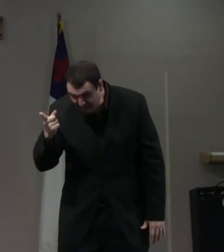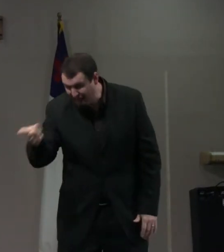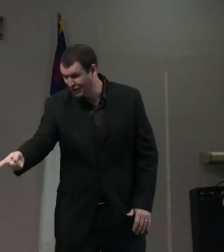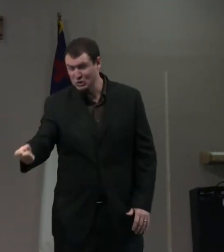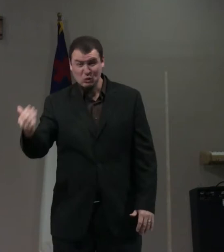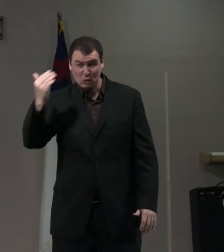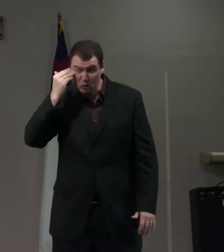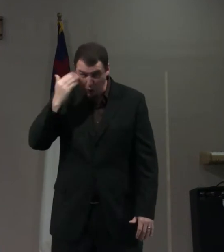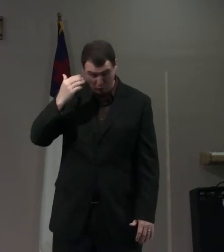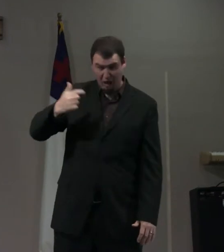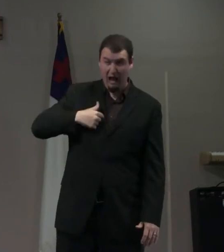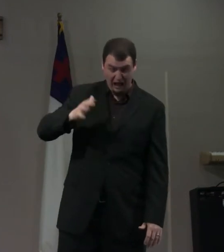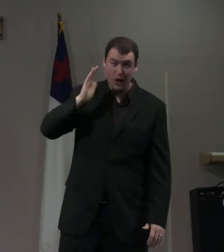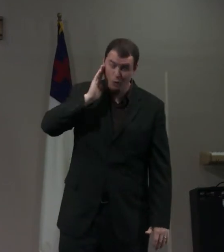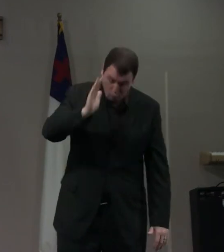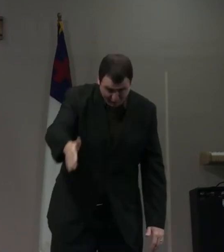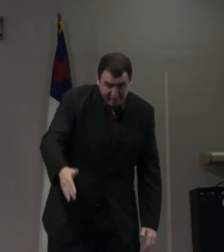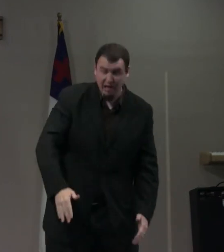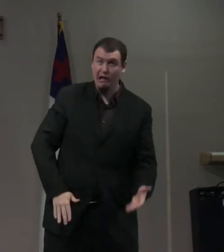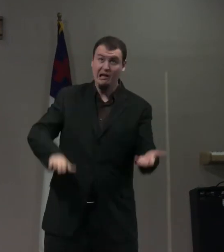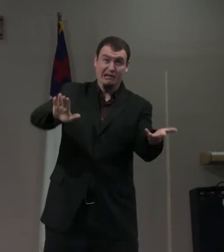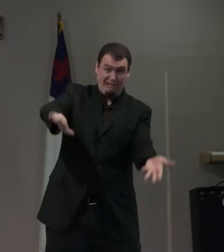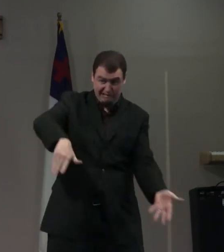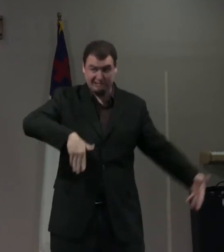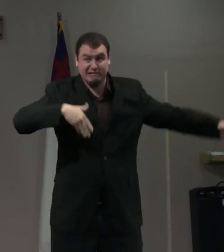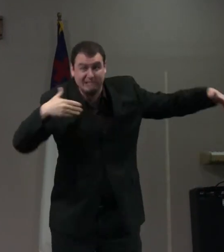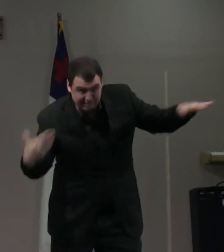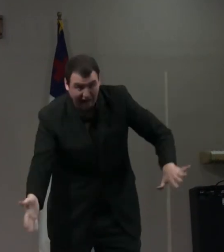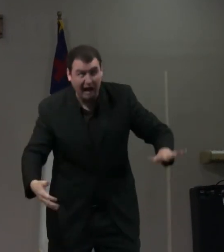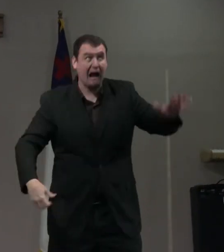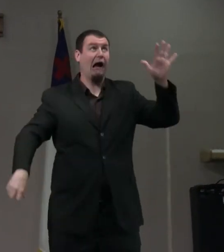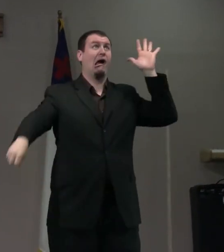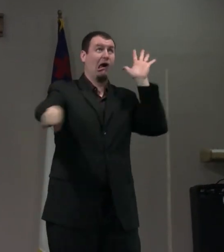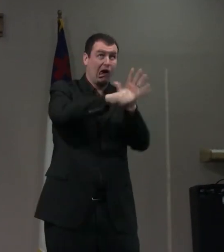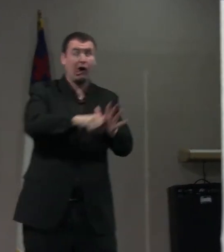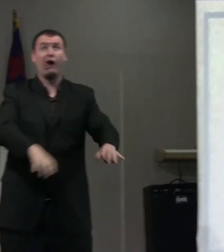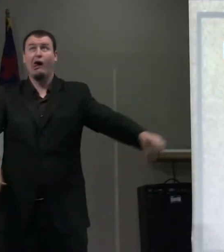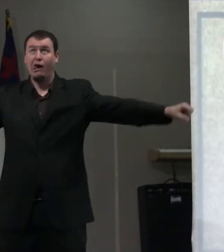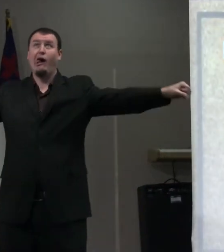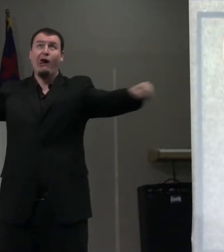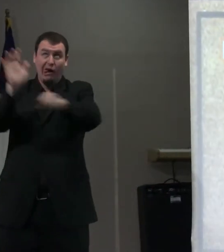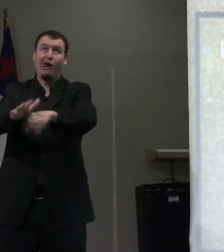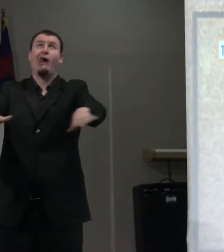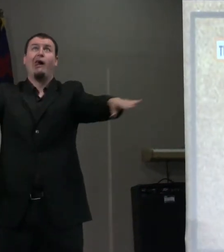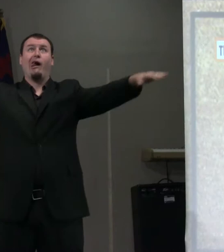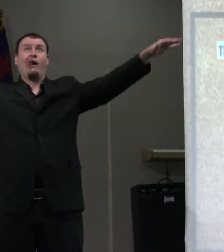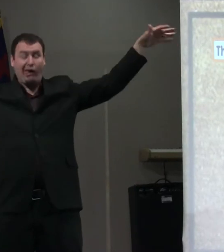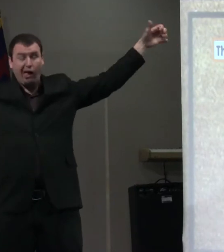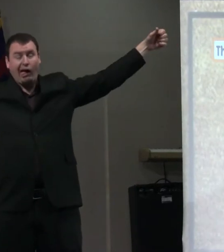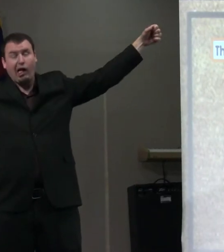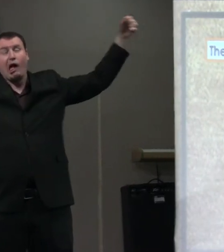You don't understand. You don't know that I'm going to die and be